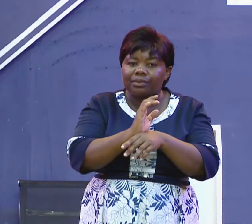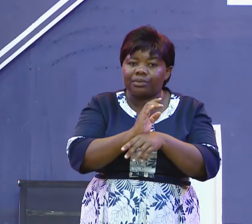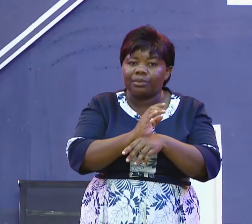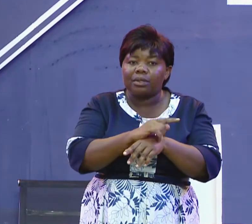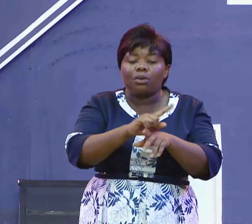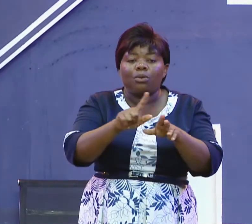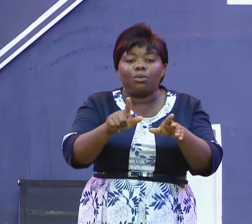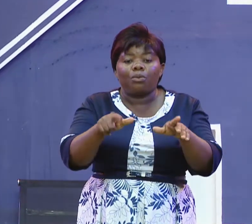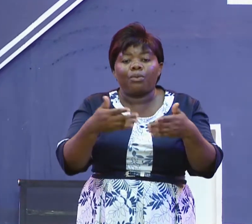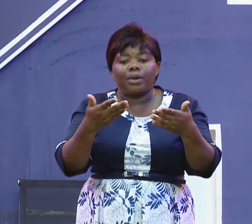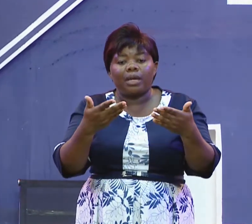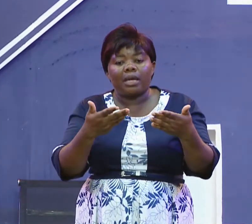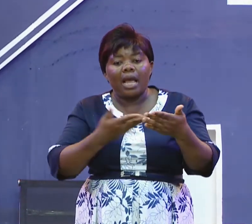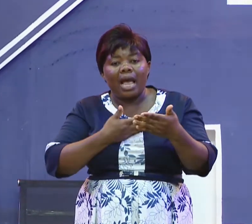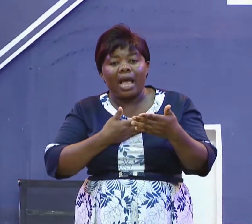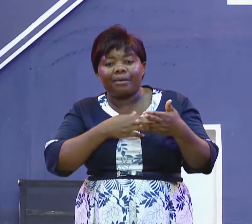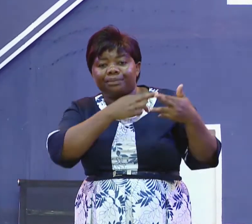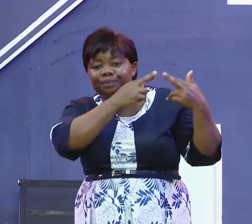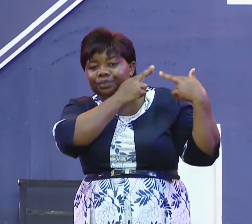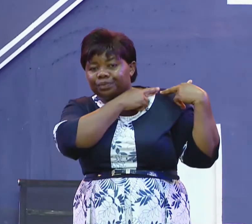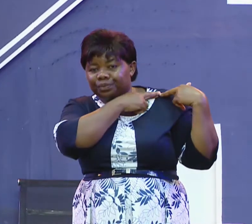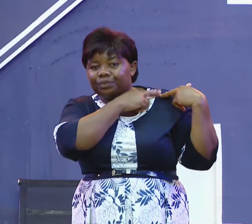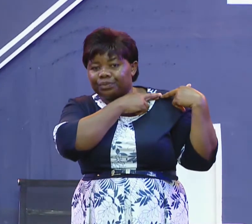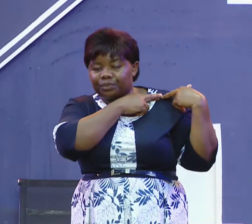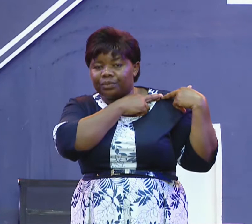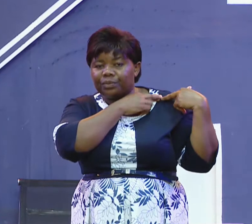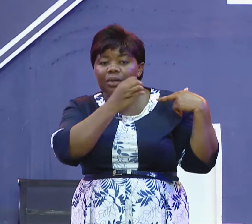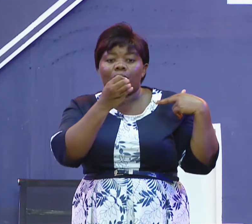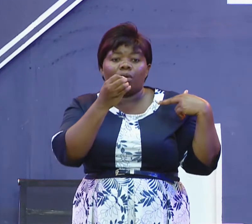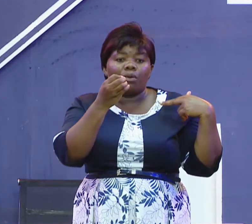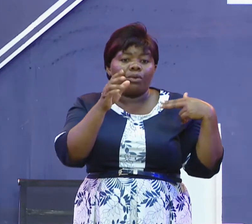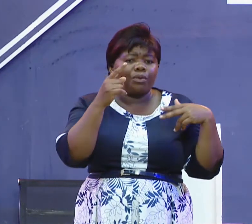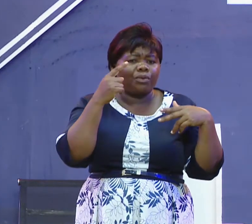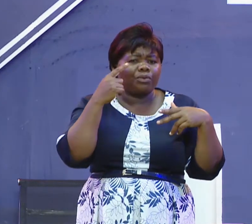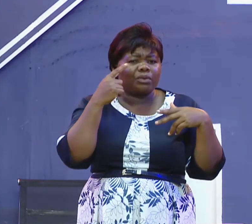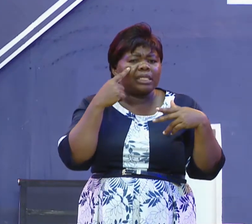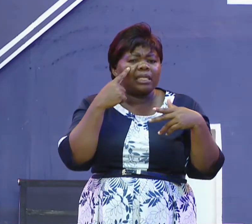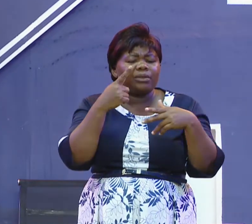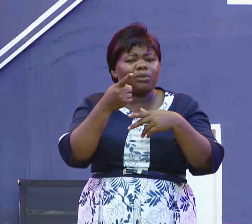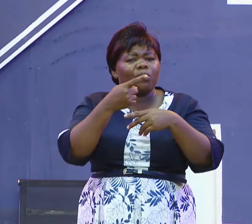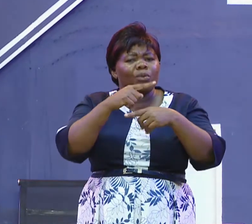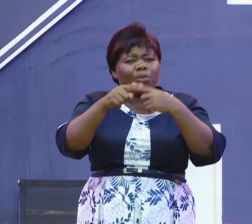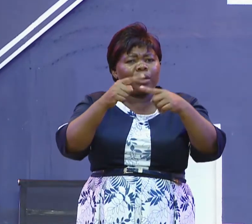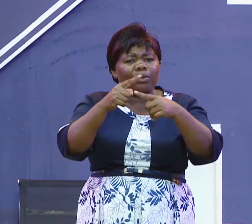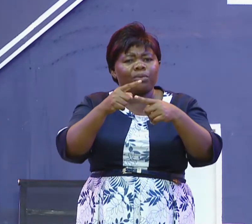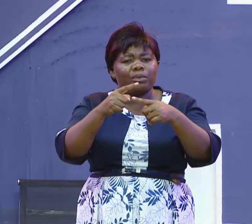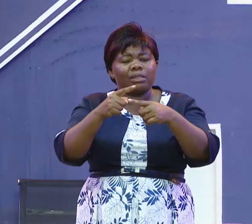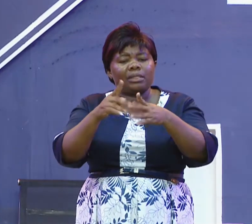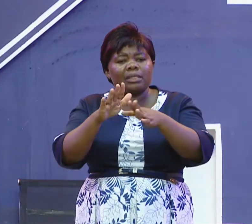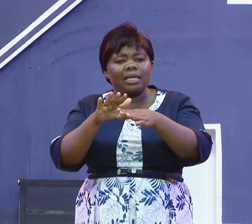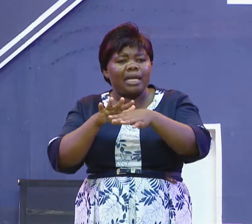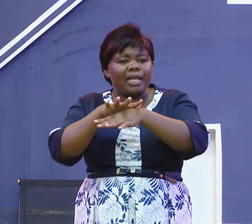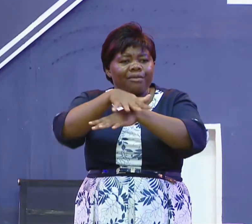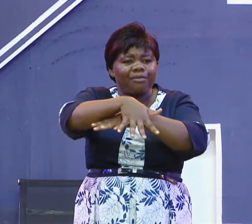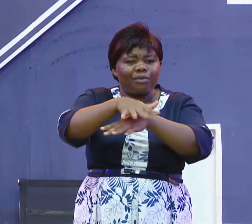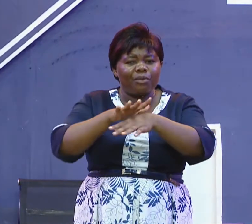church, tuweereddwa mandate. We have been given a mandate. Eyokulaba nga tu influencing communities Katonda